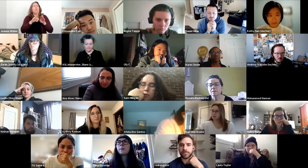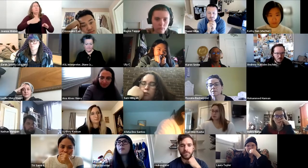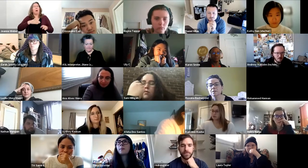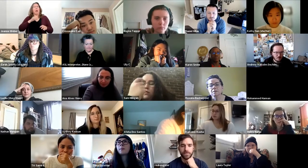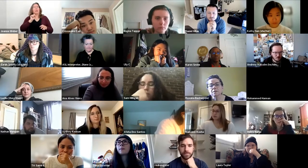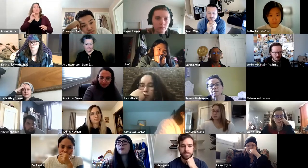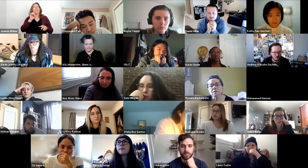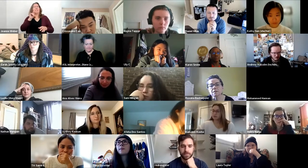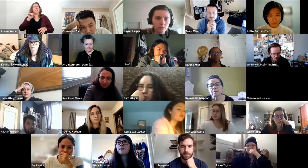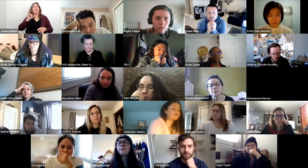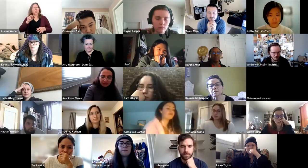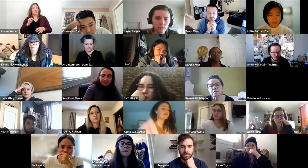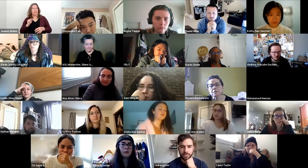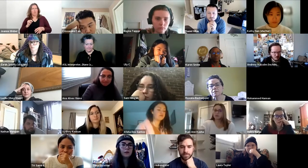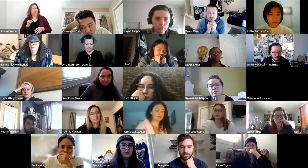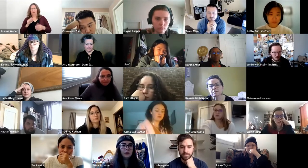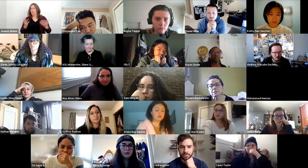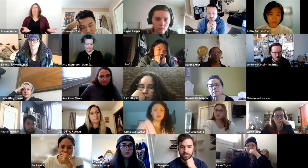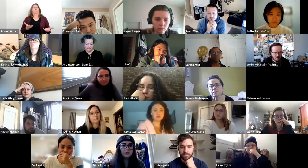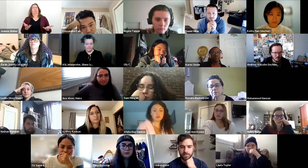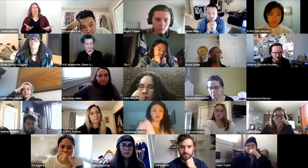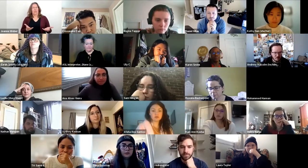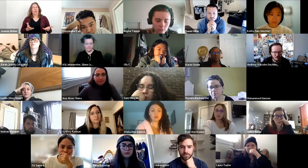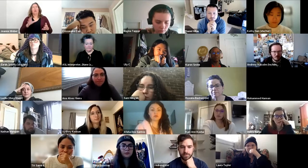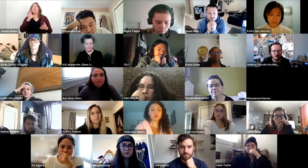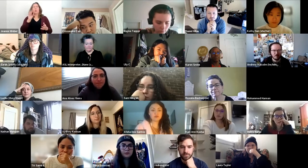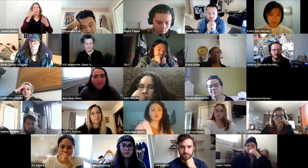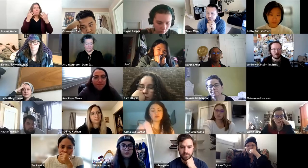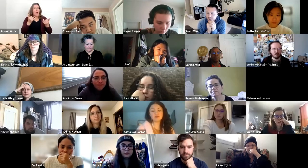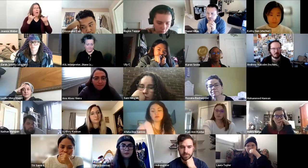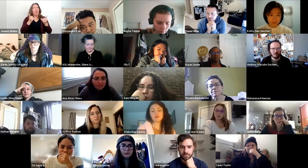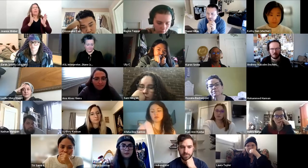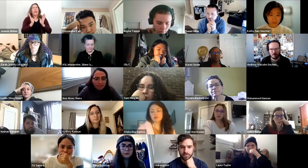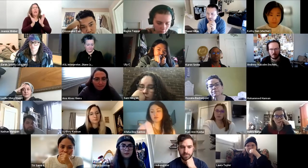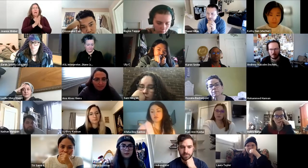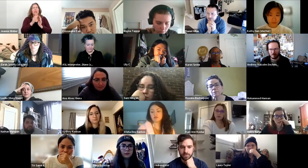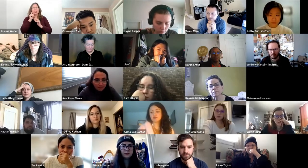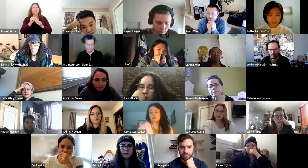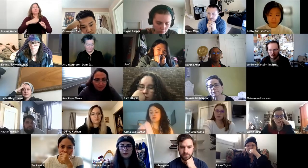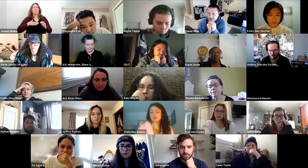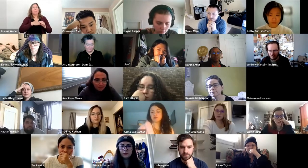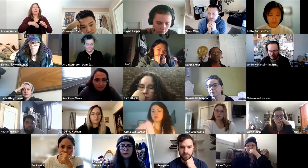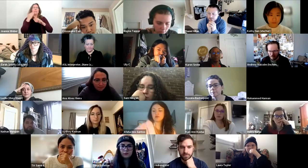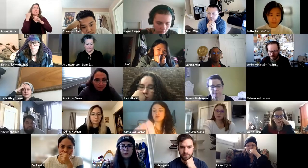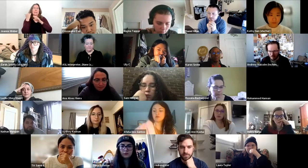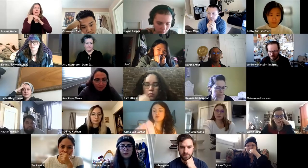couldn't find my section? So apparently it was an error on their part where they closed my